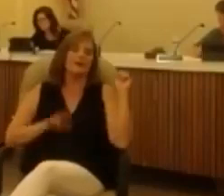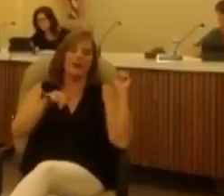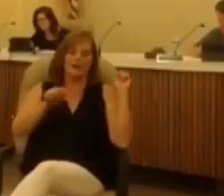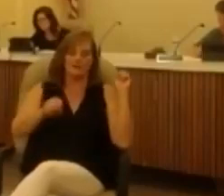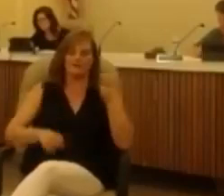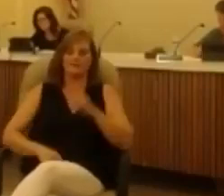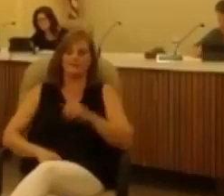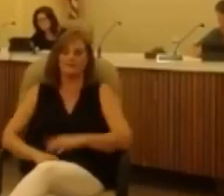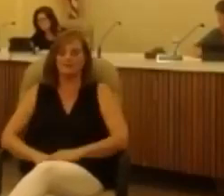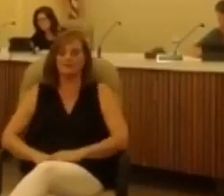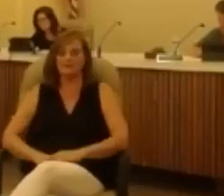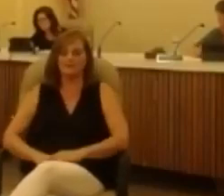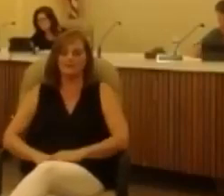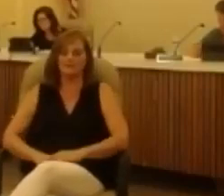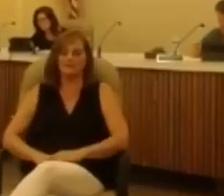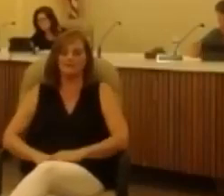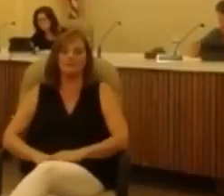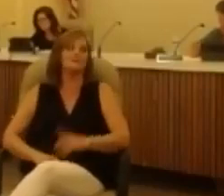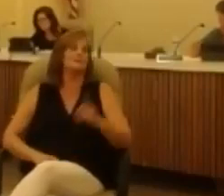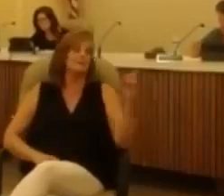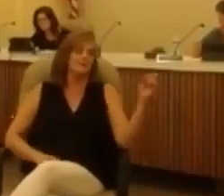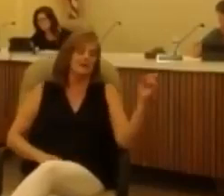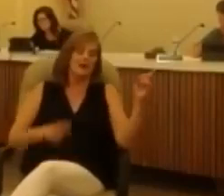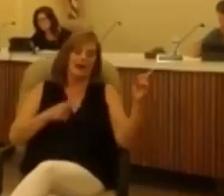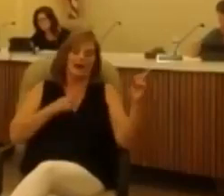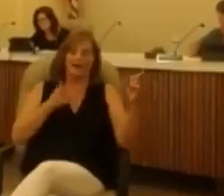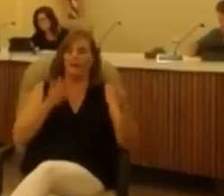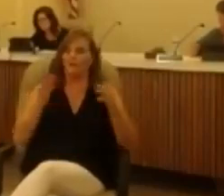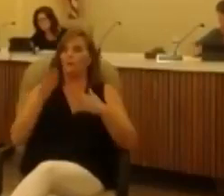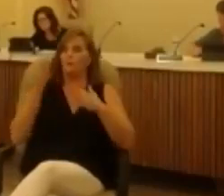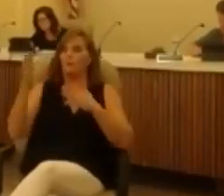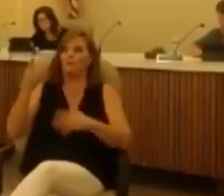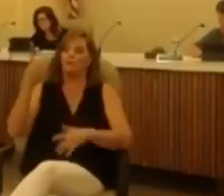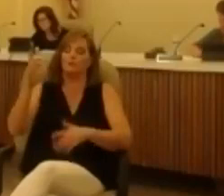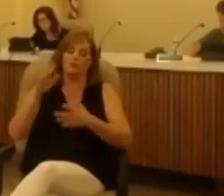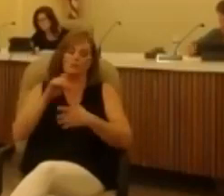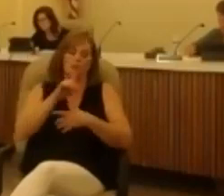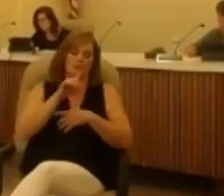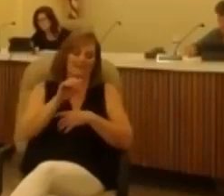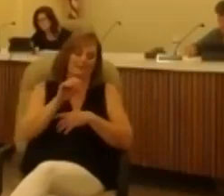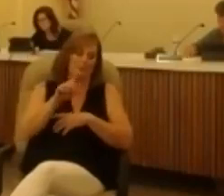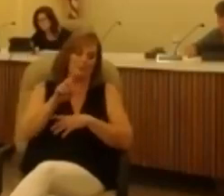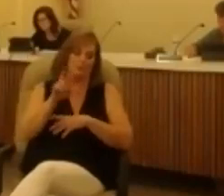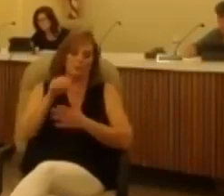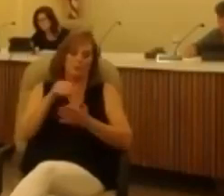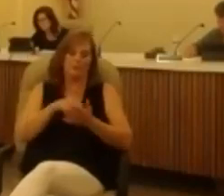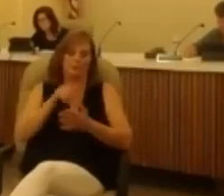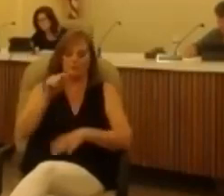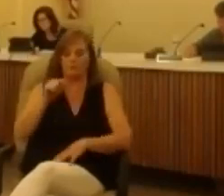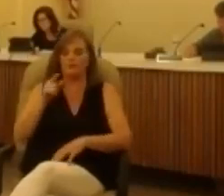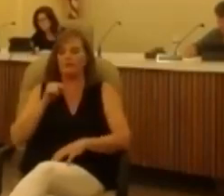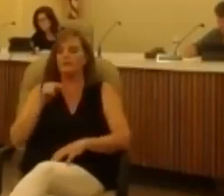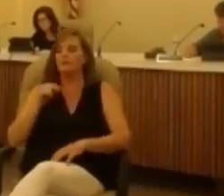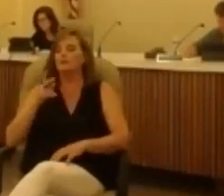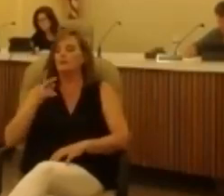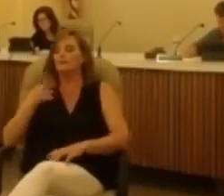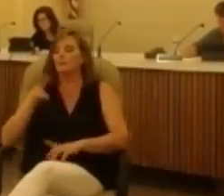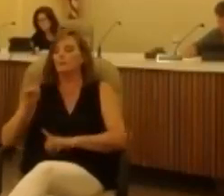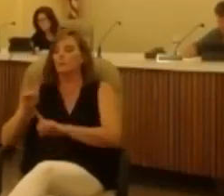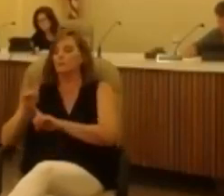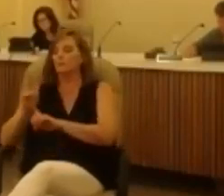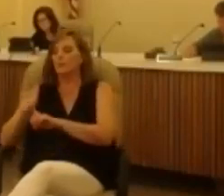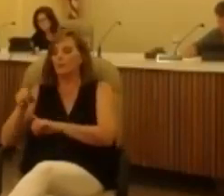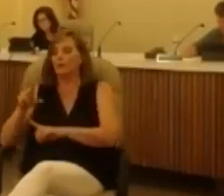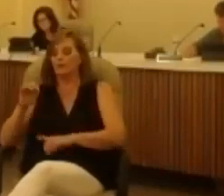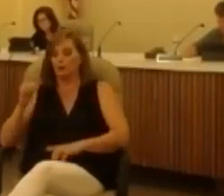Aye. Mr. Supervisor, I have resolution 181, 2020 to appoint Pamela Goodman as